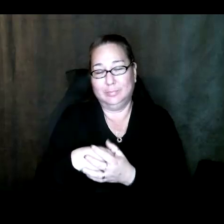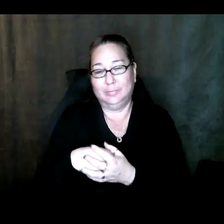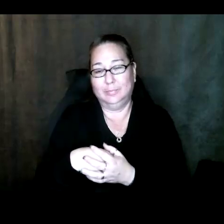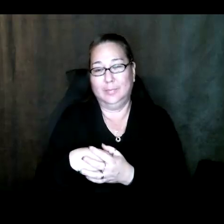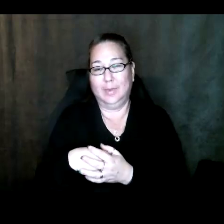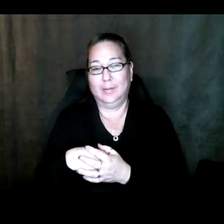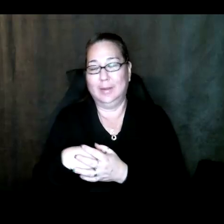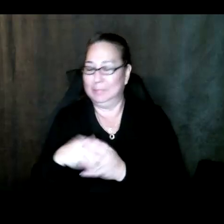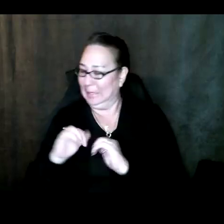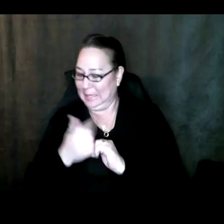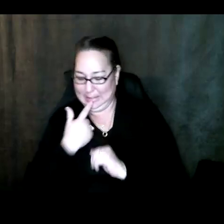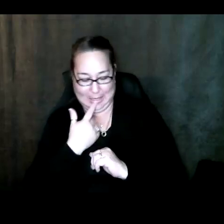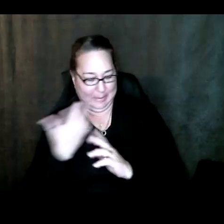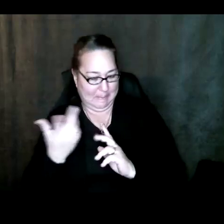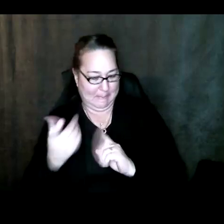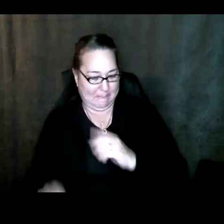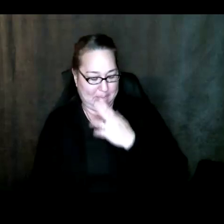how do you say?